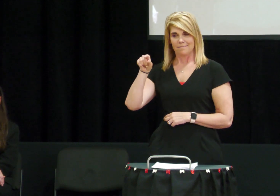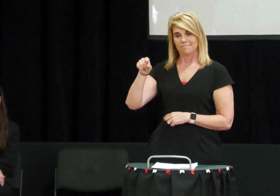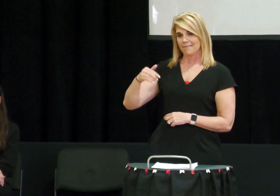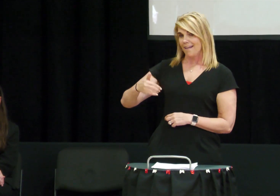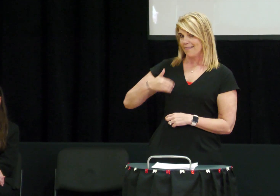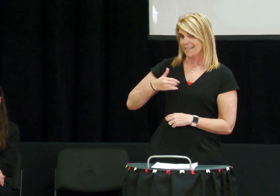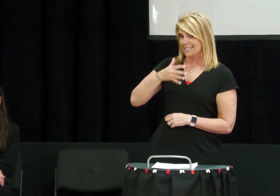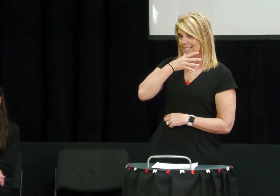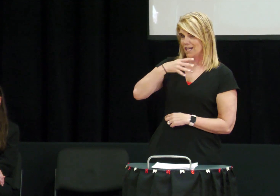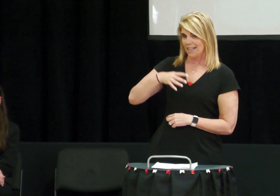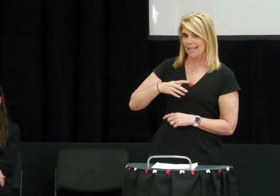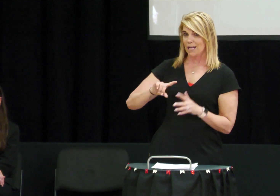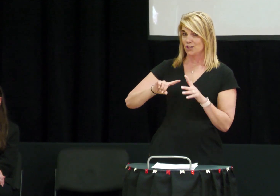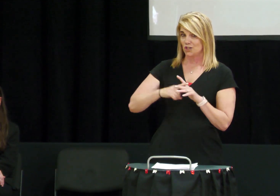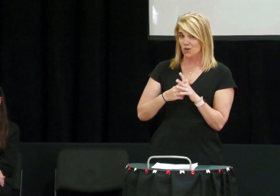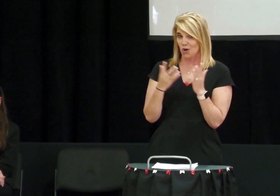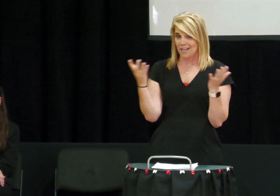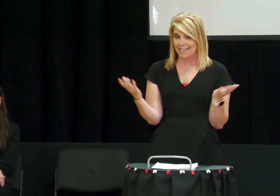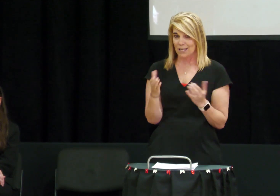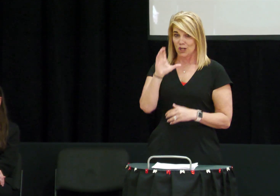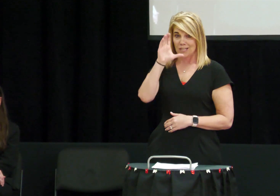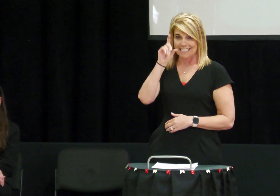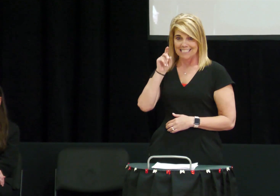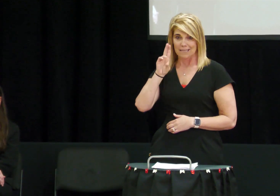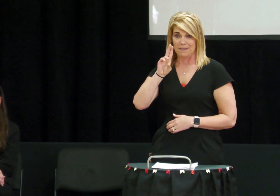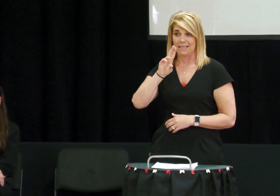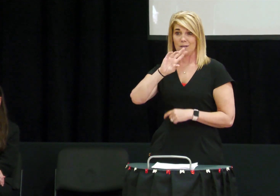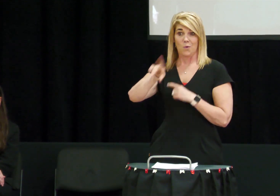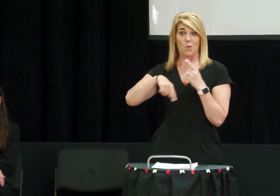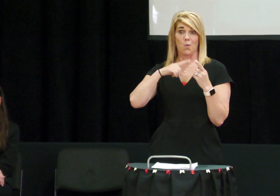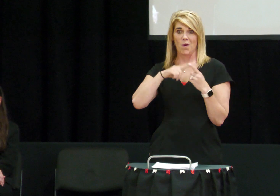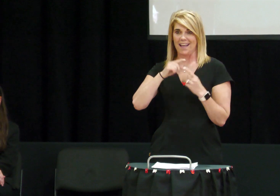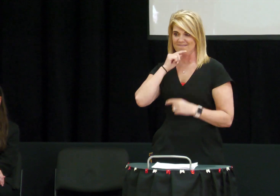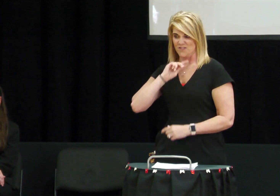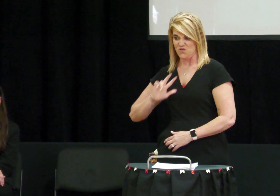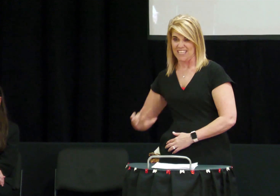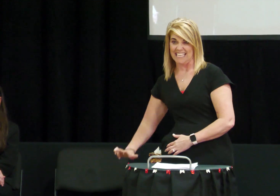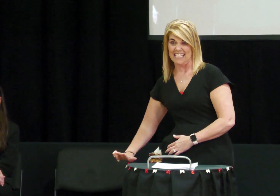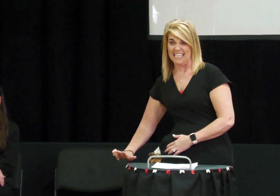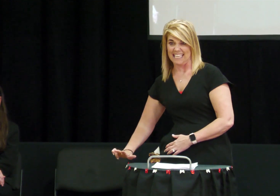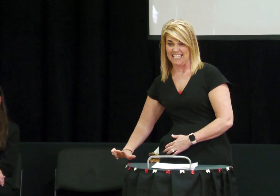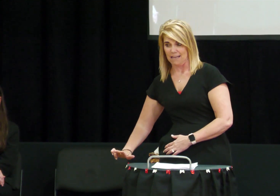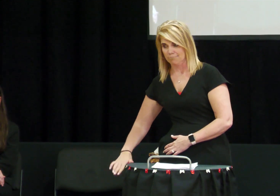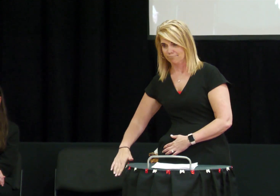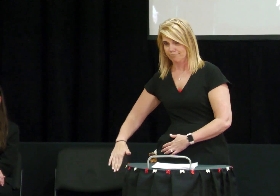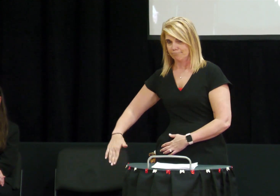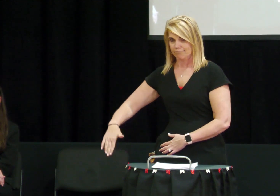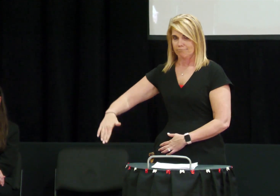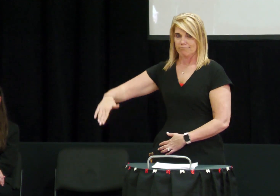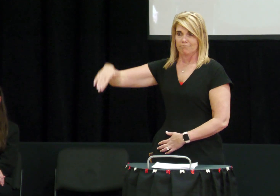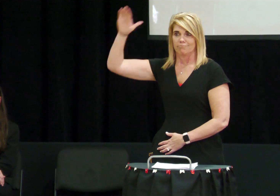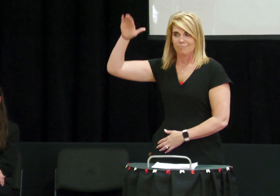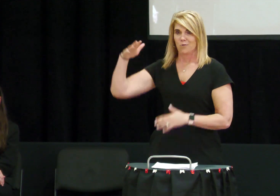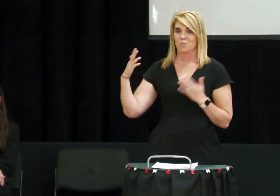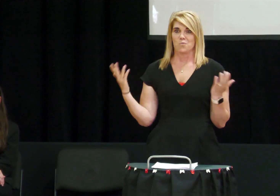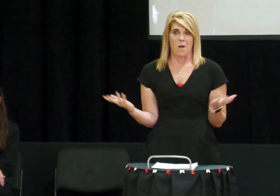valedictorian. This young lady started here at CSDB when she was 3 years old. She grew up here.